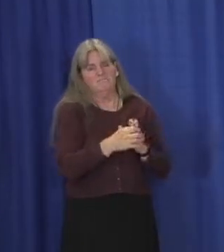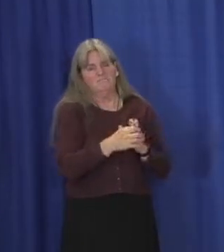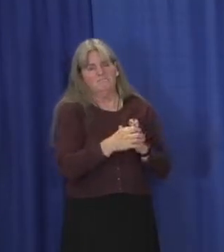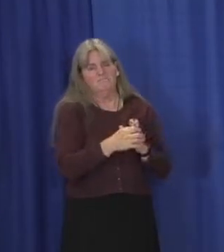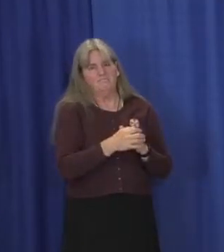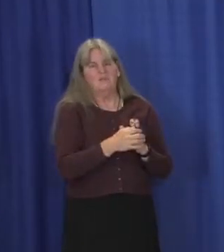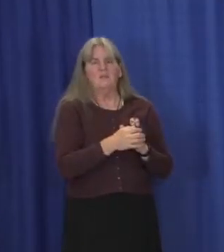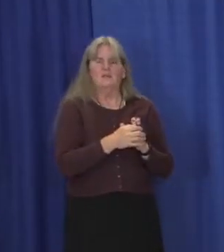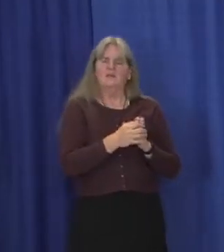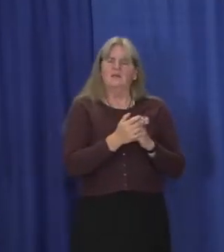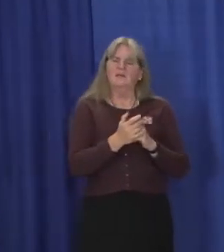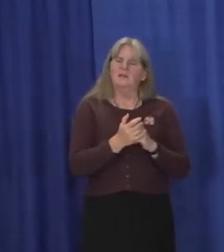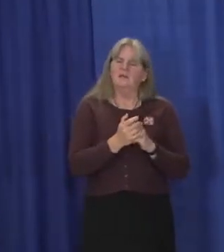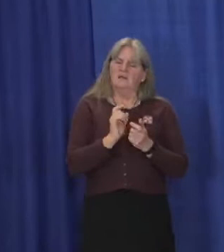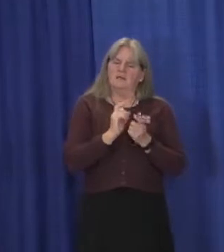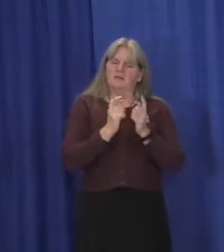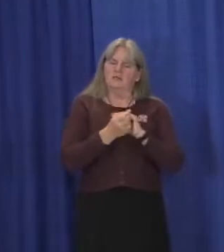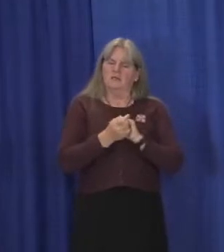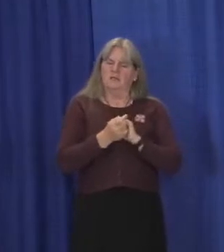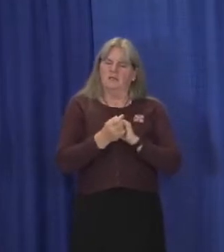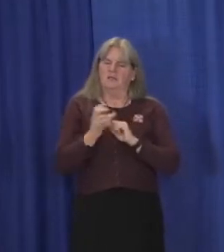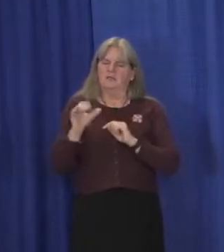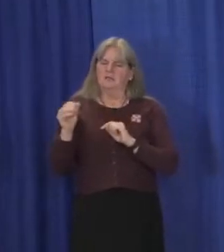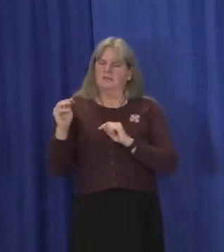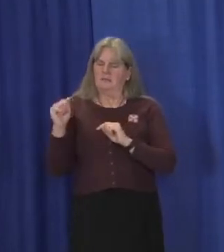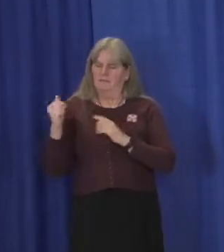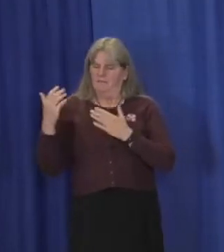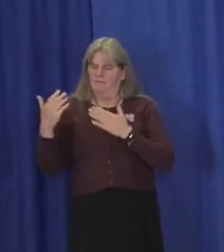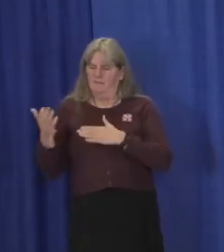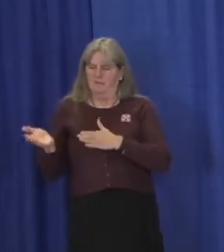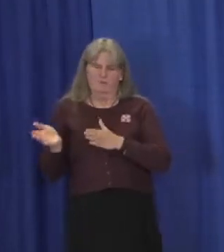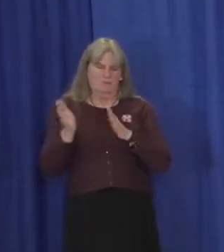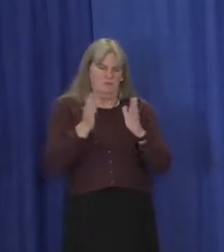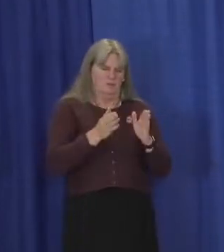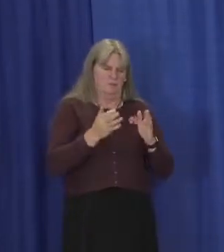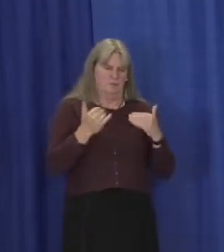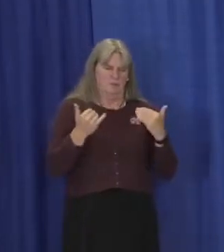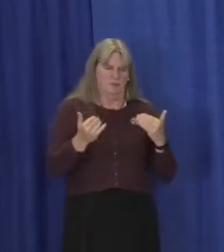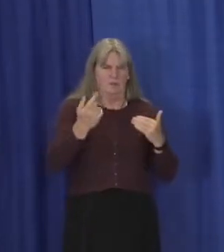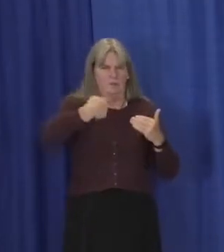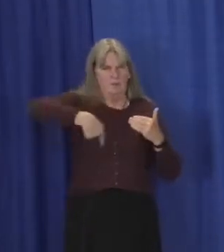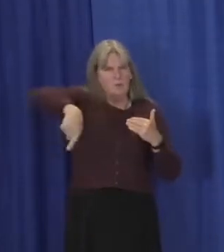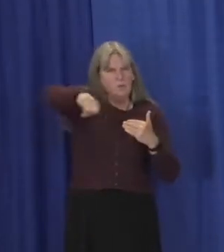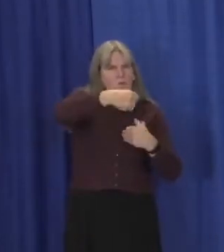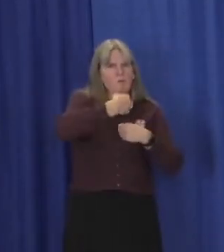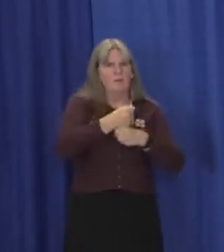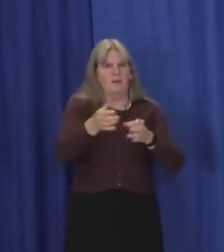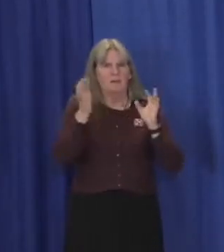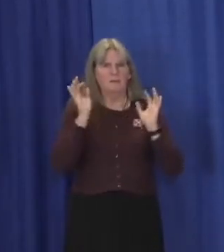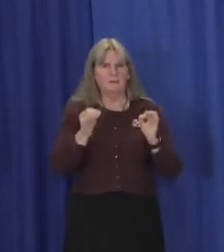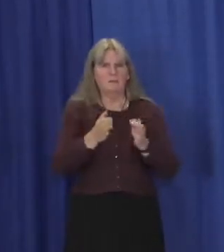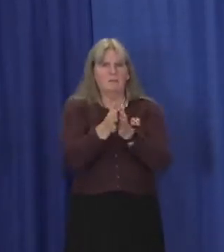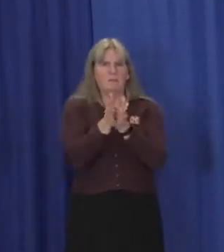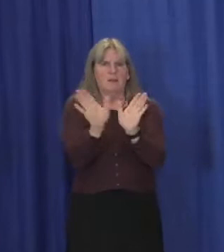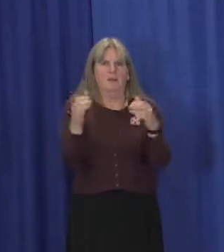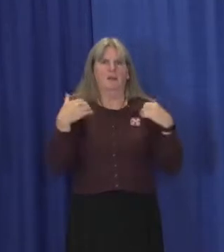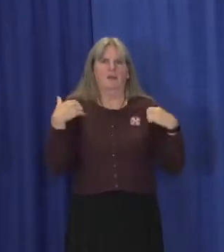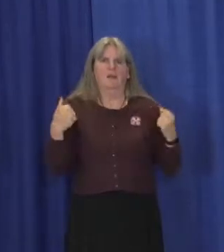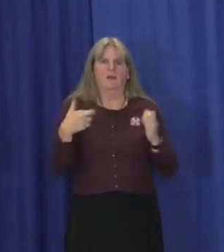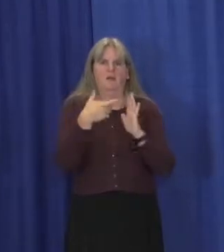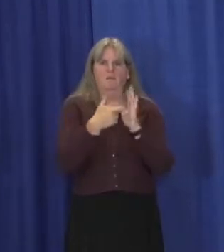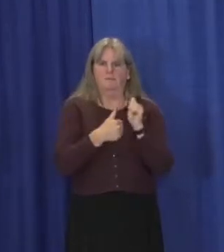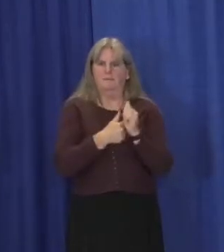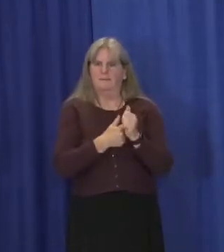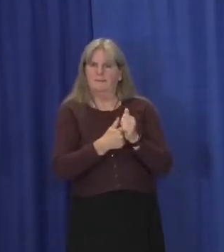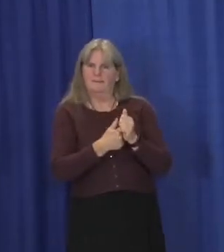The main shift that we will see as CIMA ends is that people will now be able to make their own decisions about public health measures.